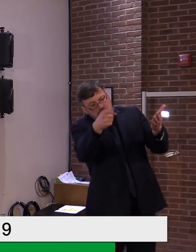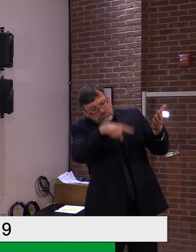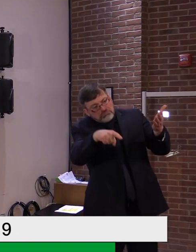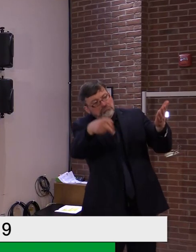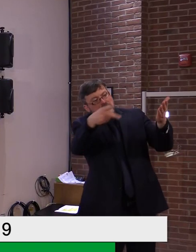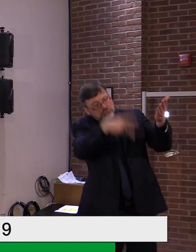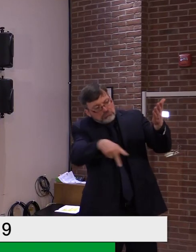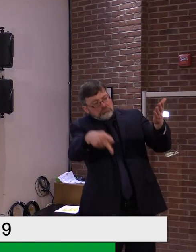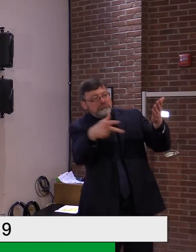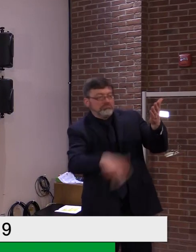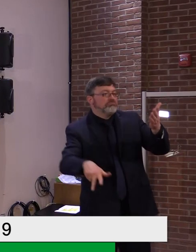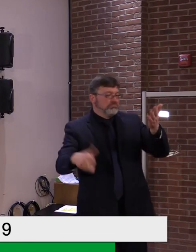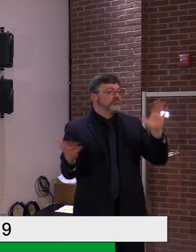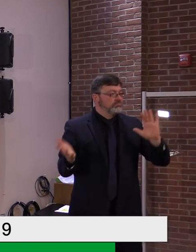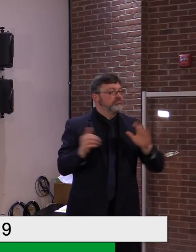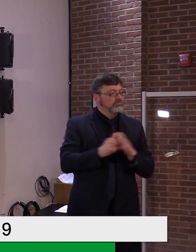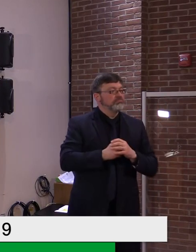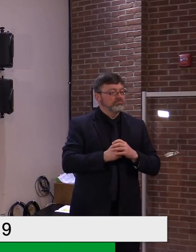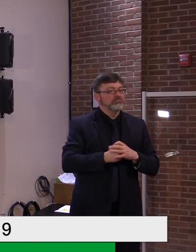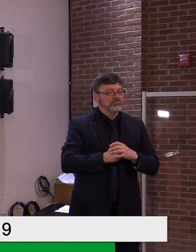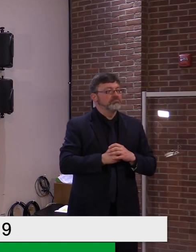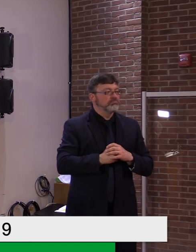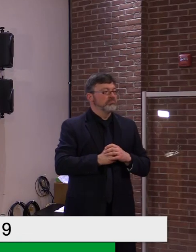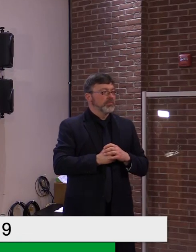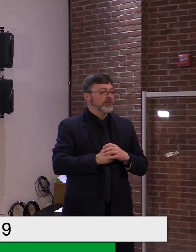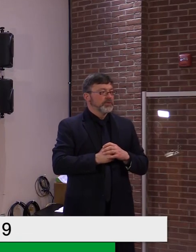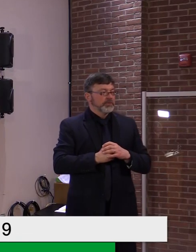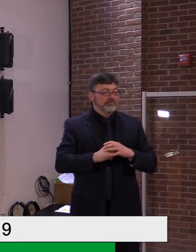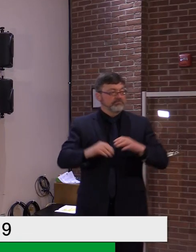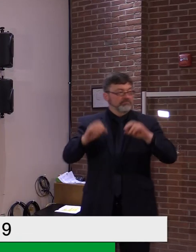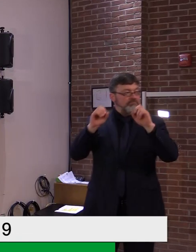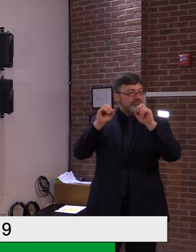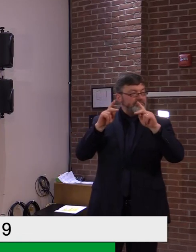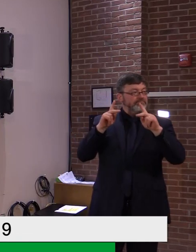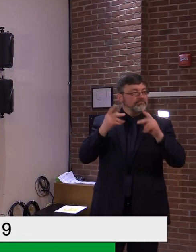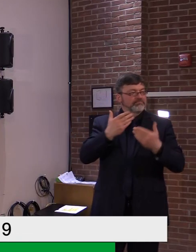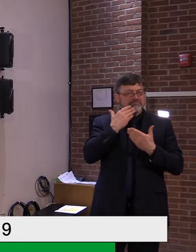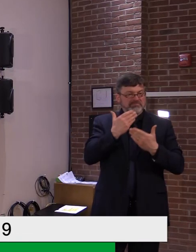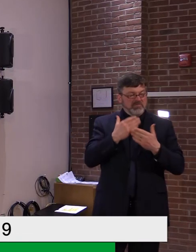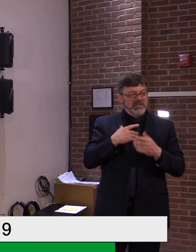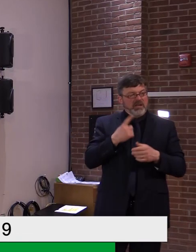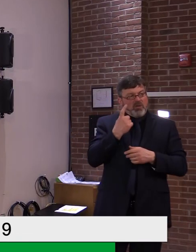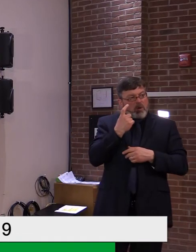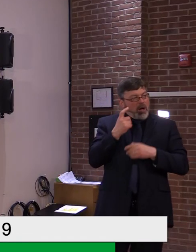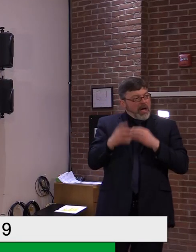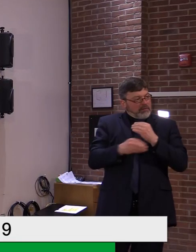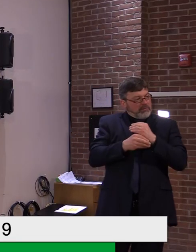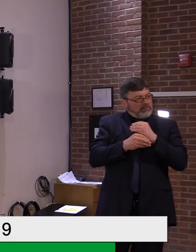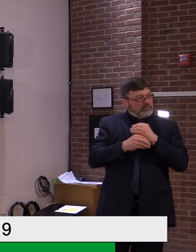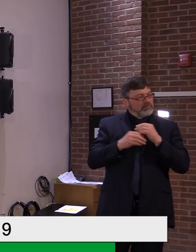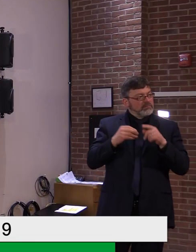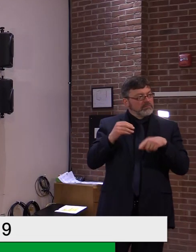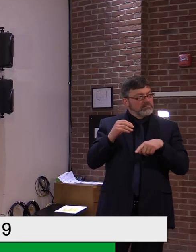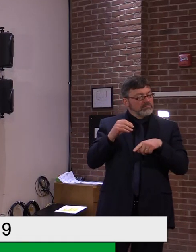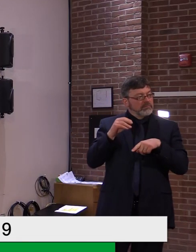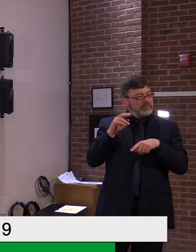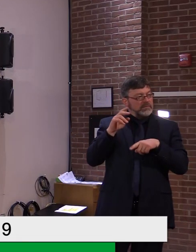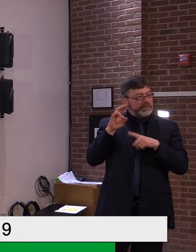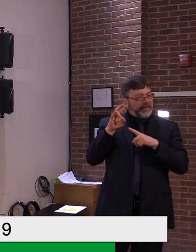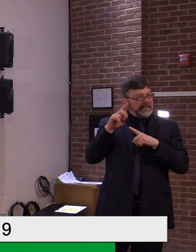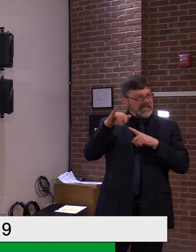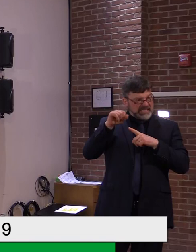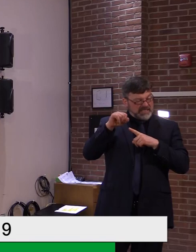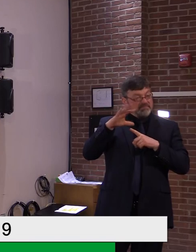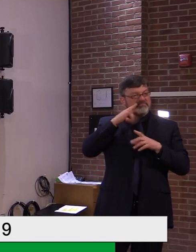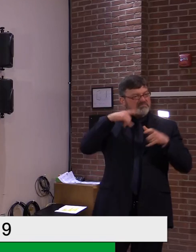All right. Thanks. I just have one more question, and this one is about young people. I know that nobody has had the